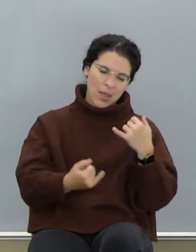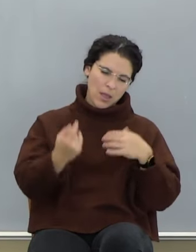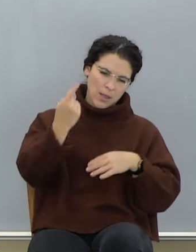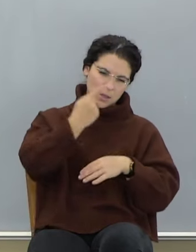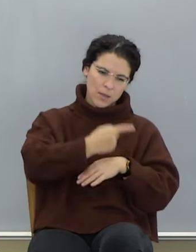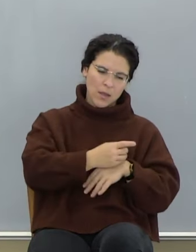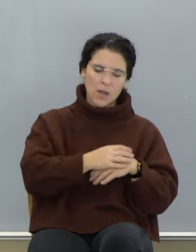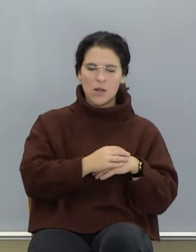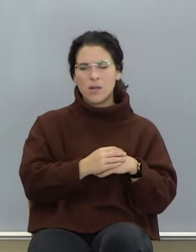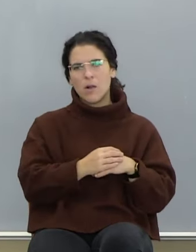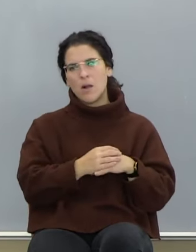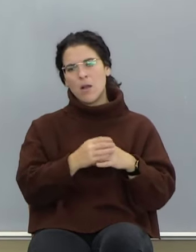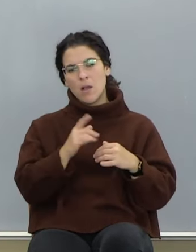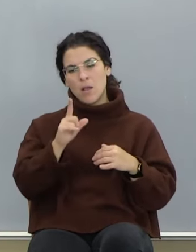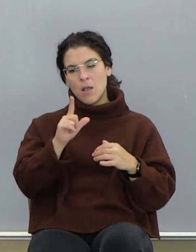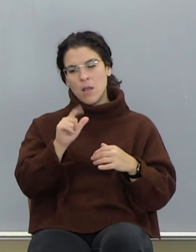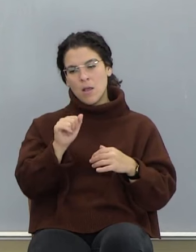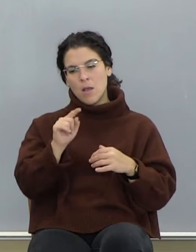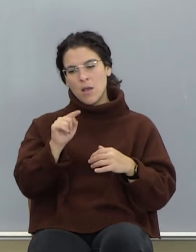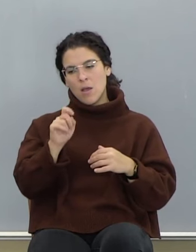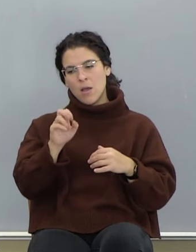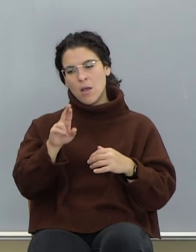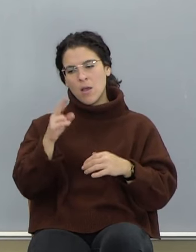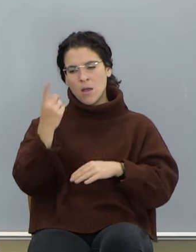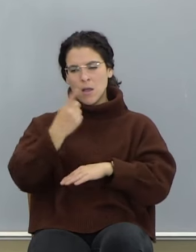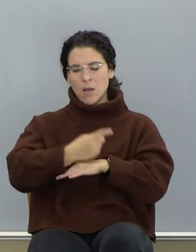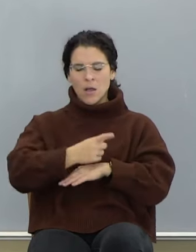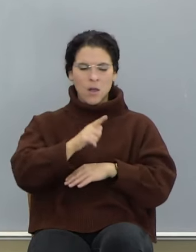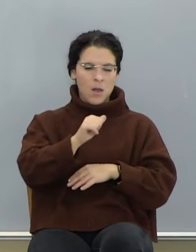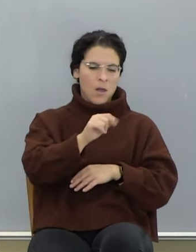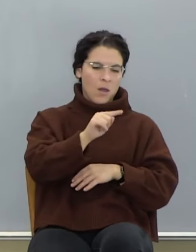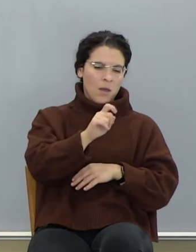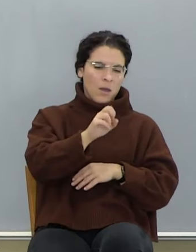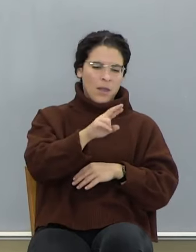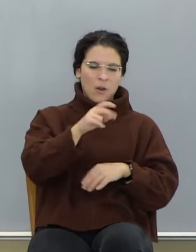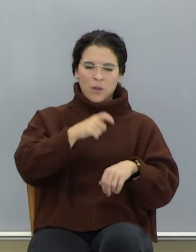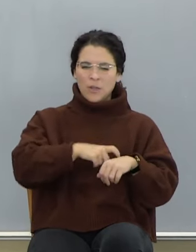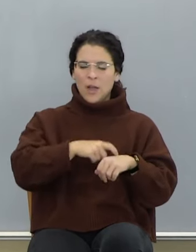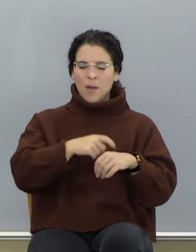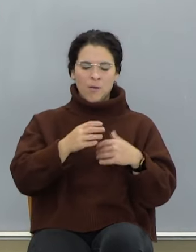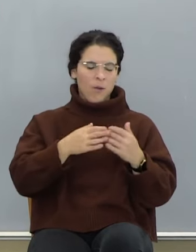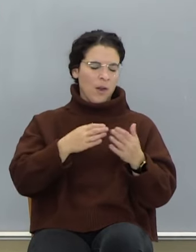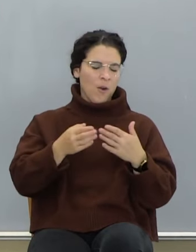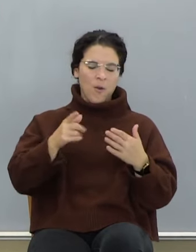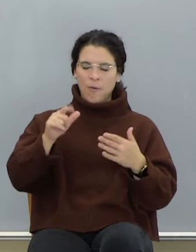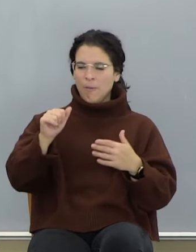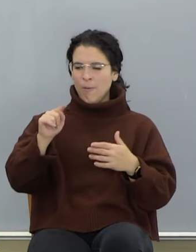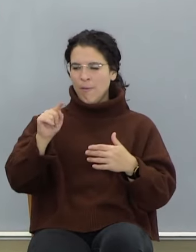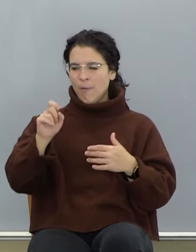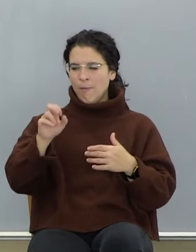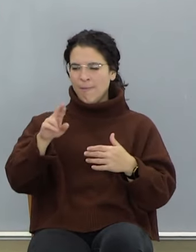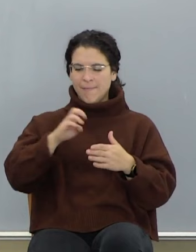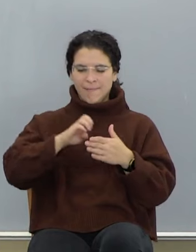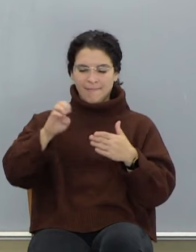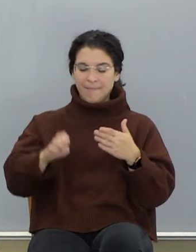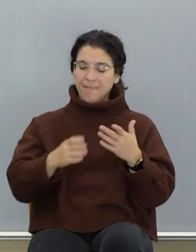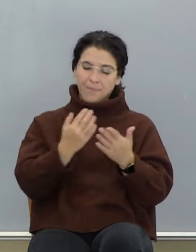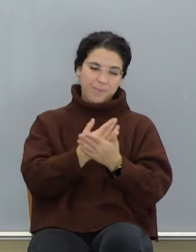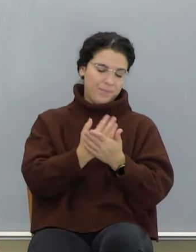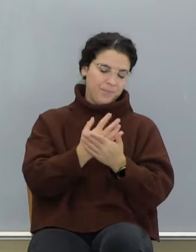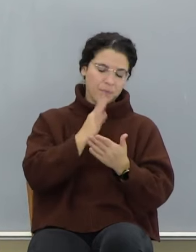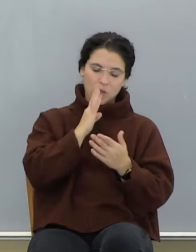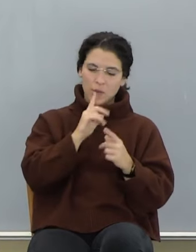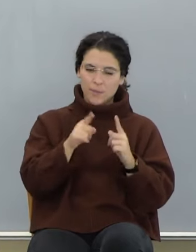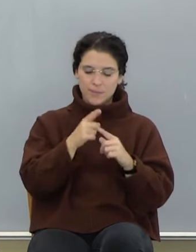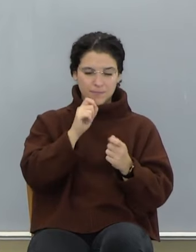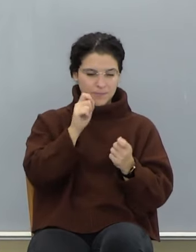whether it's the latter days, whether it's the latter times, whether it's the latter end. Sometimes they're referring